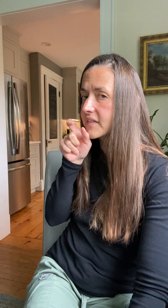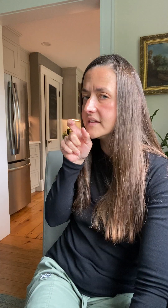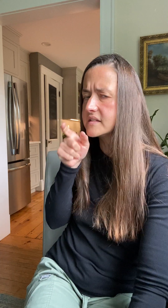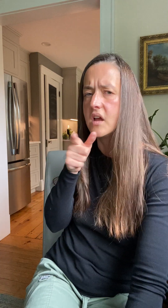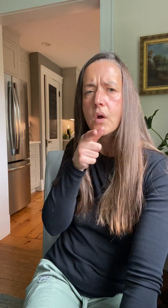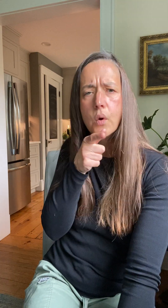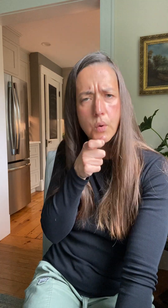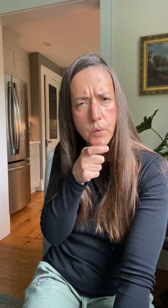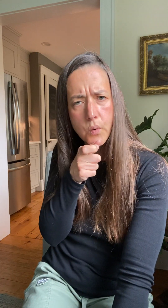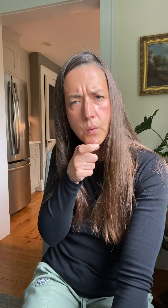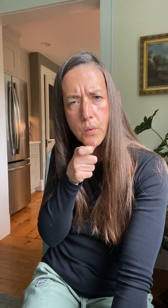this. Who.